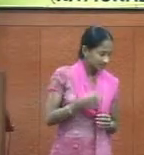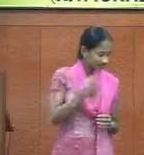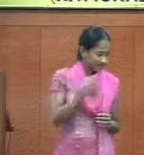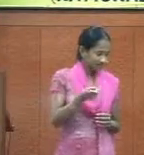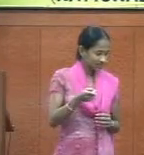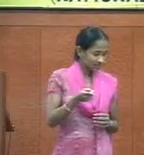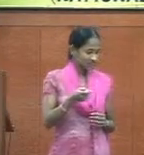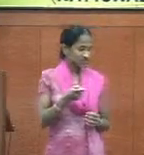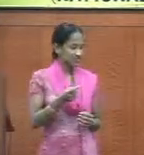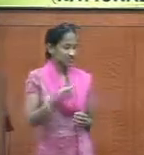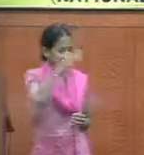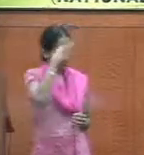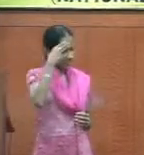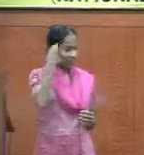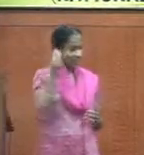disabled